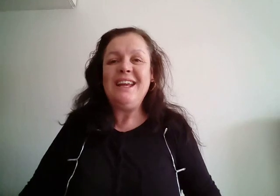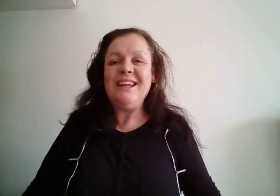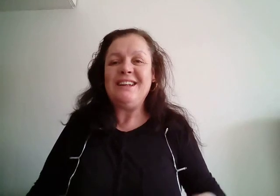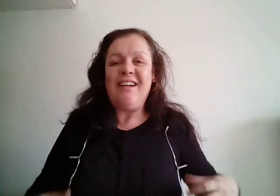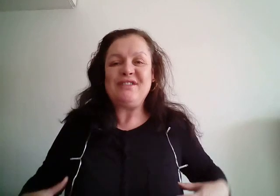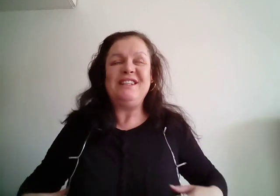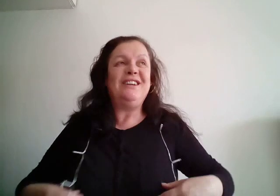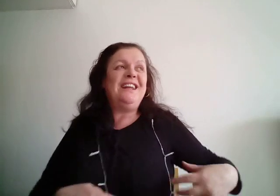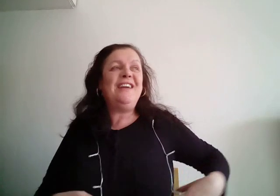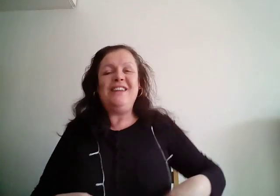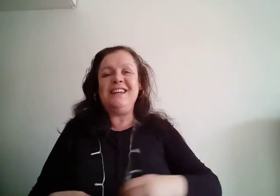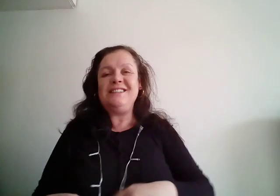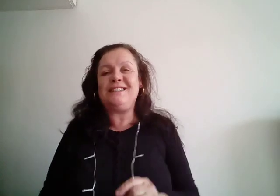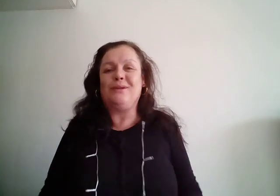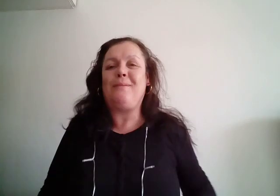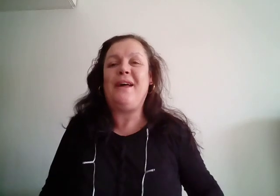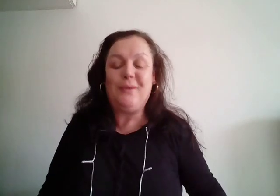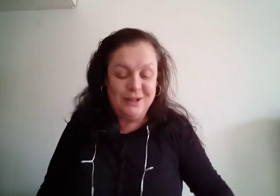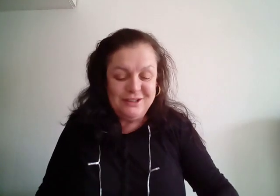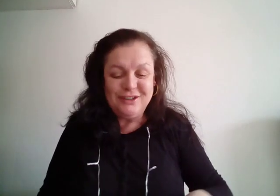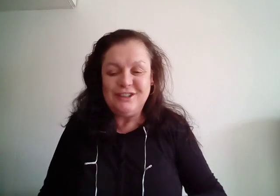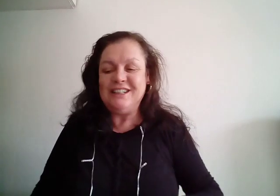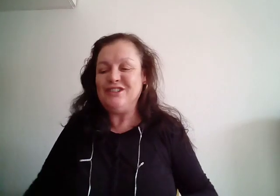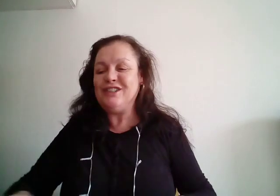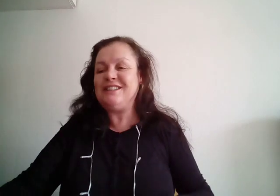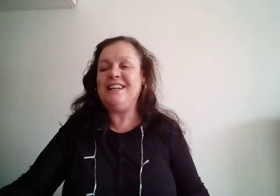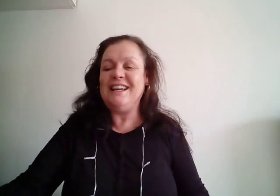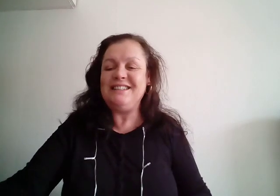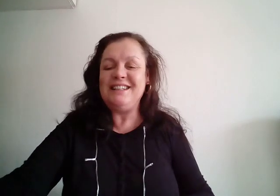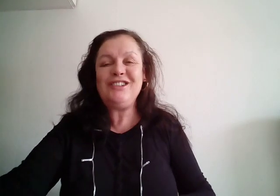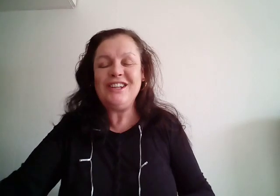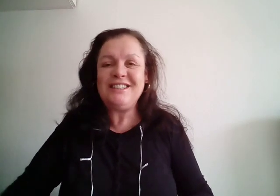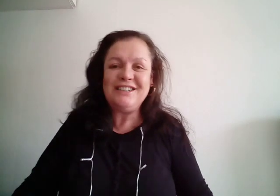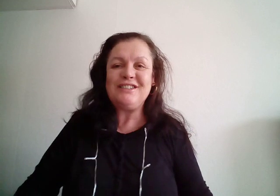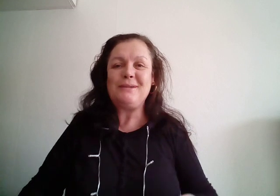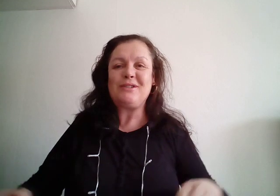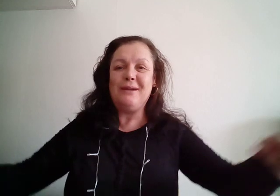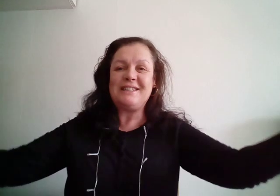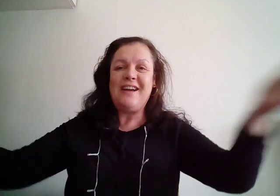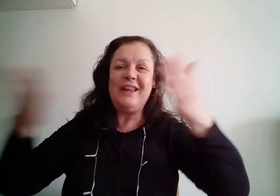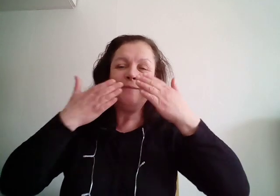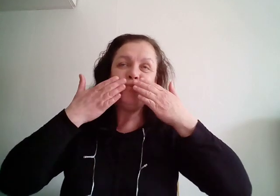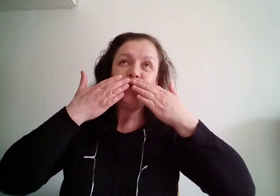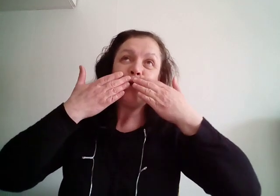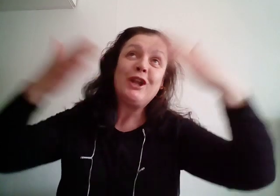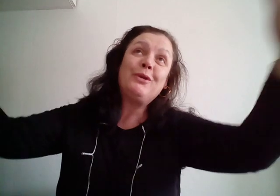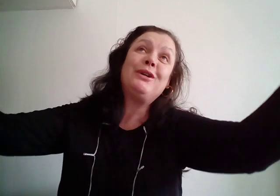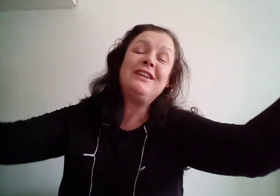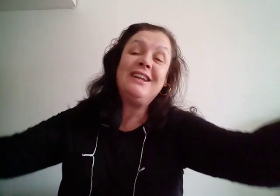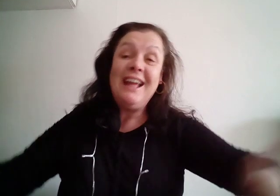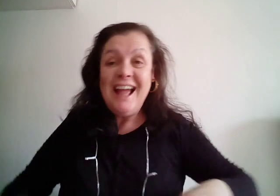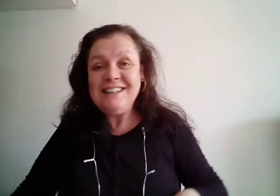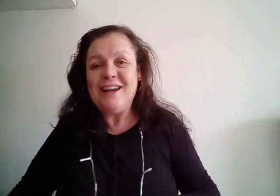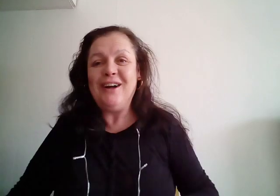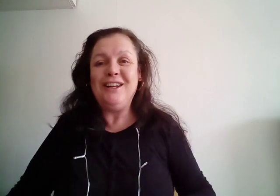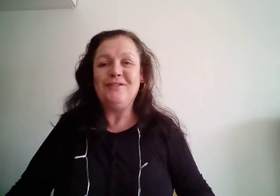morning, good afternoon, good evening to all of my wonderful and juicy and delicious little subscribers out there. And how I love you